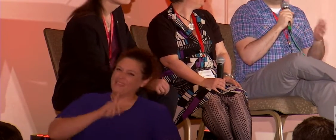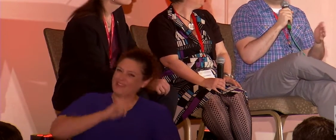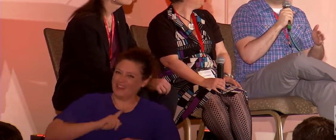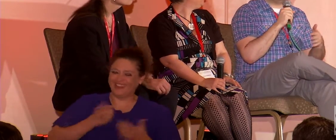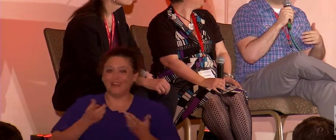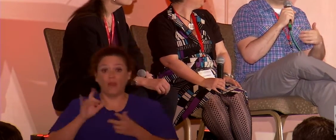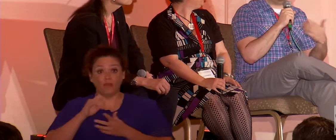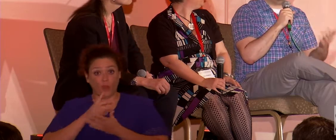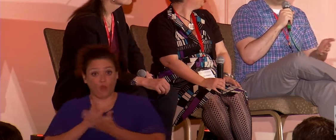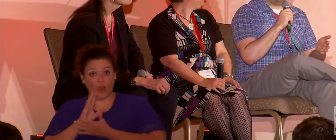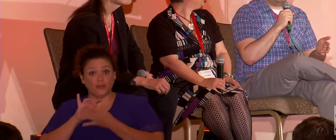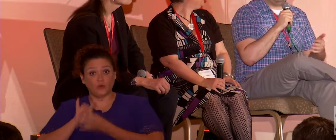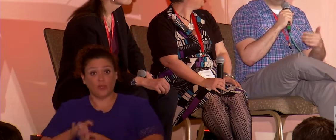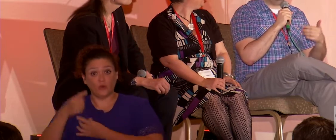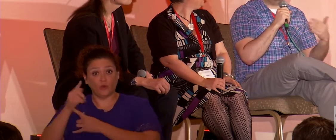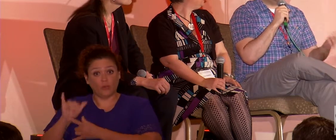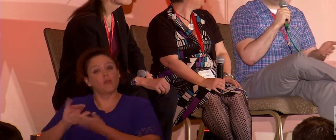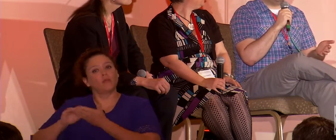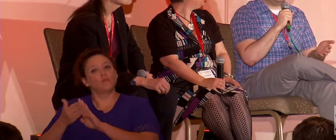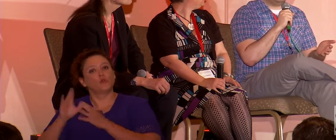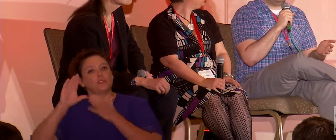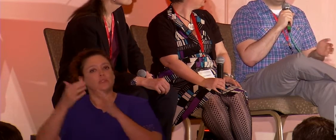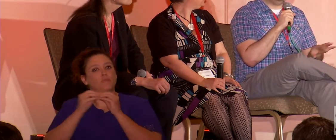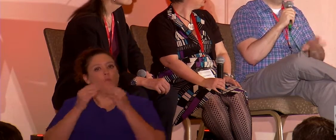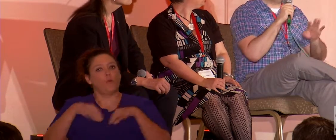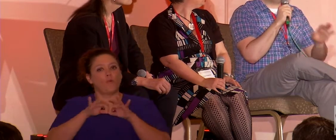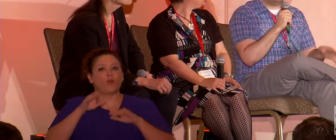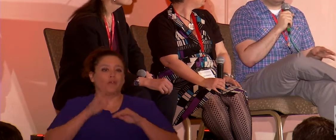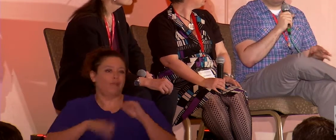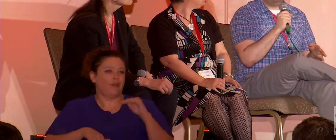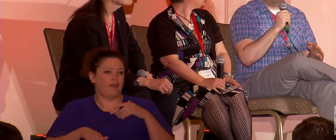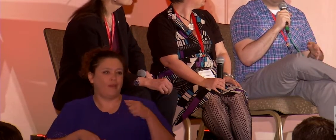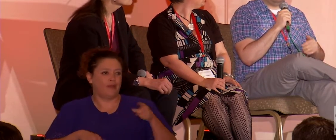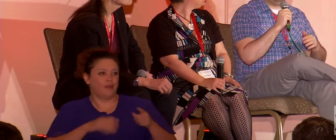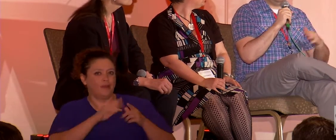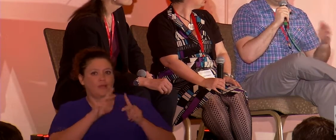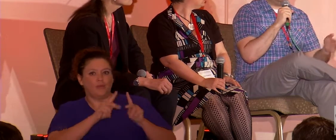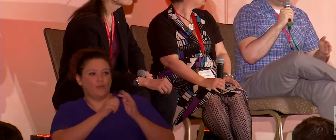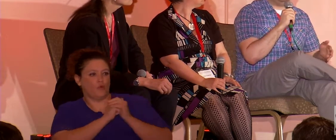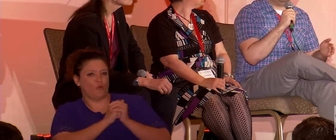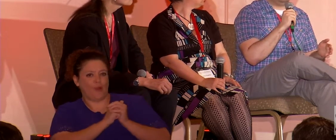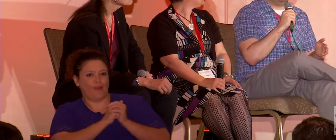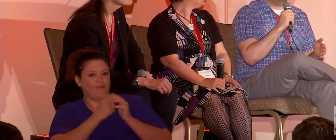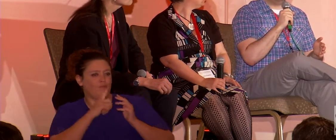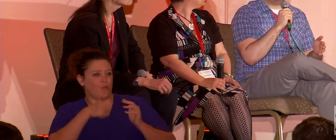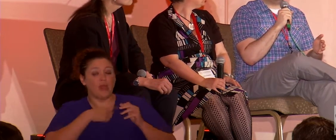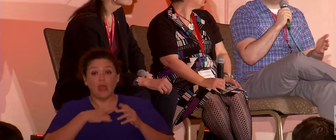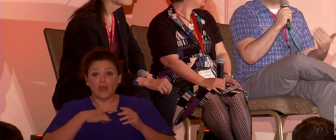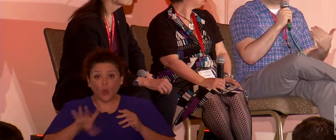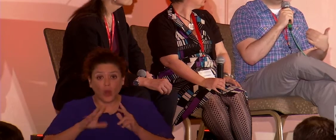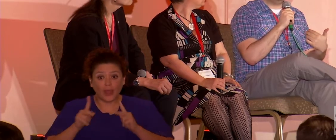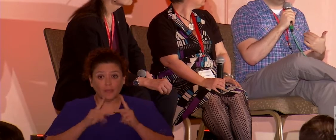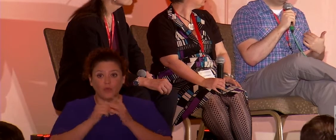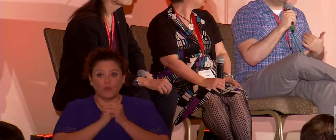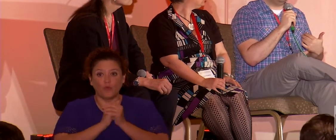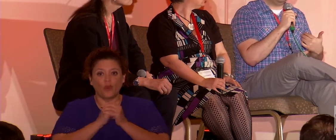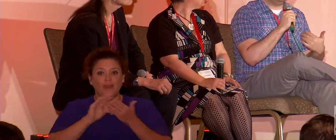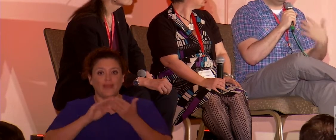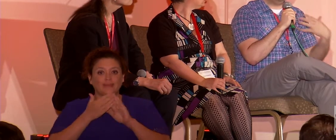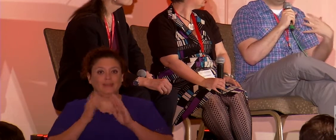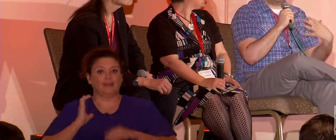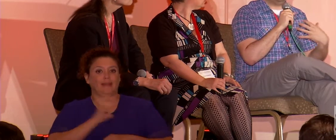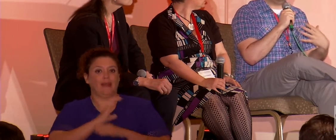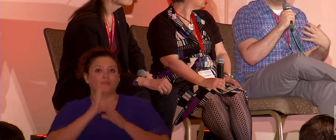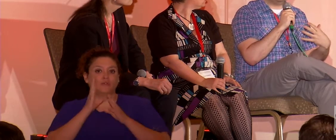Gentlemen. More than it is whether or not, you know, people are praying at a meeting. I don't like that people are praying at, you know, a city council meeting, but it's not an issue that,